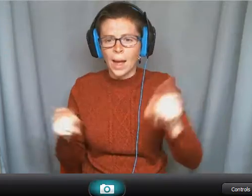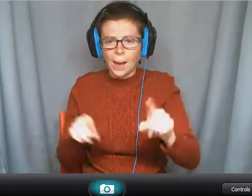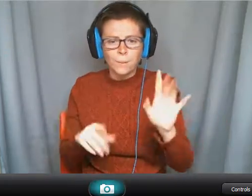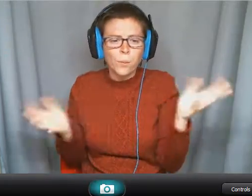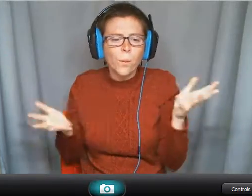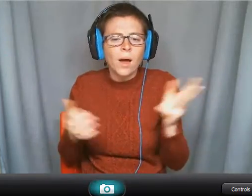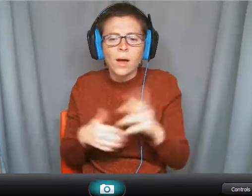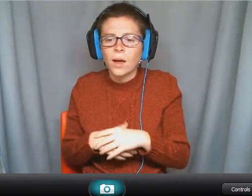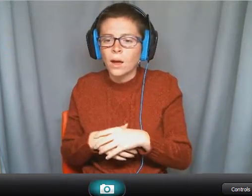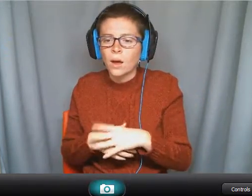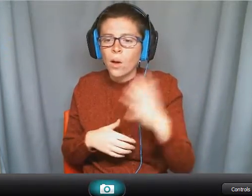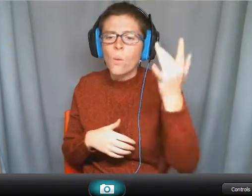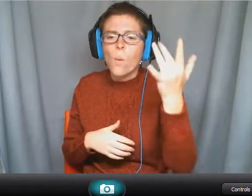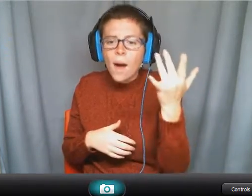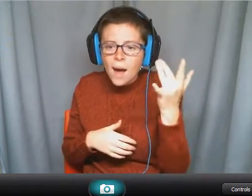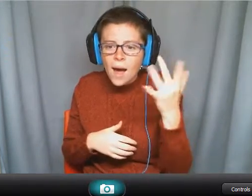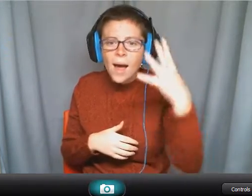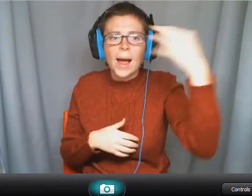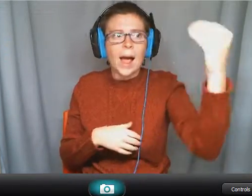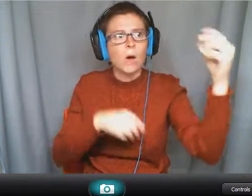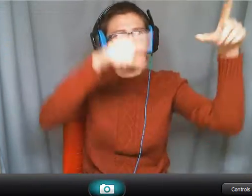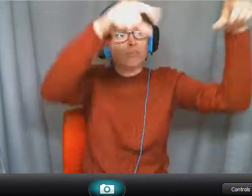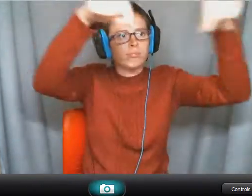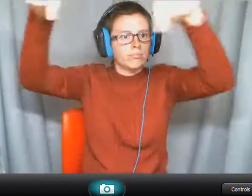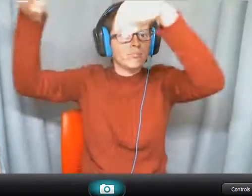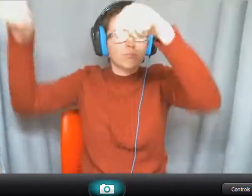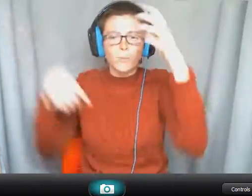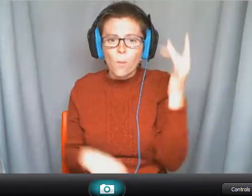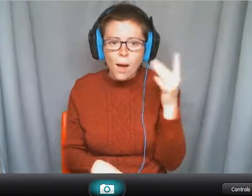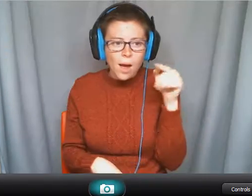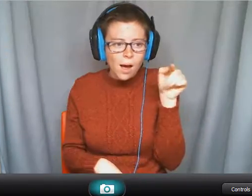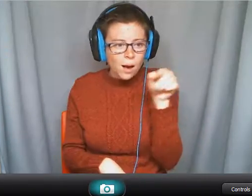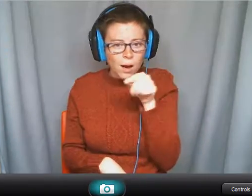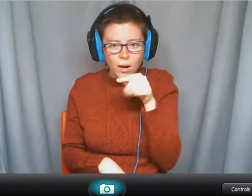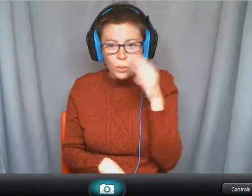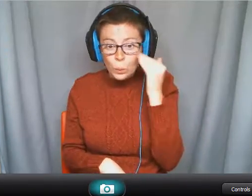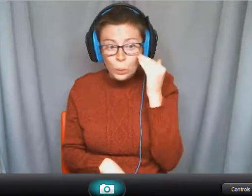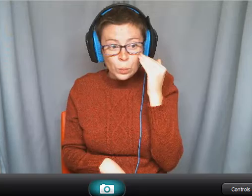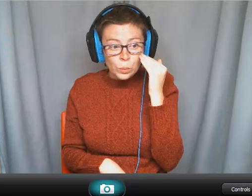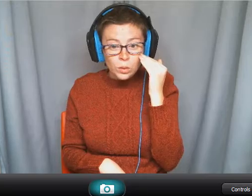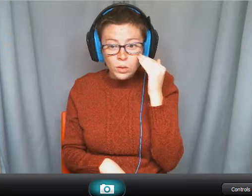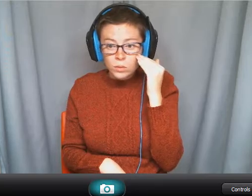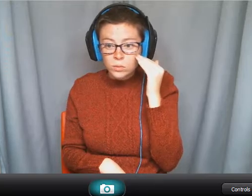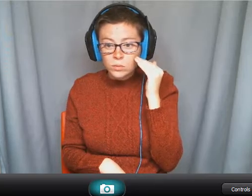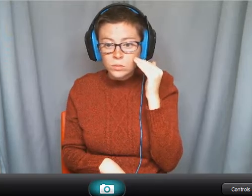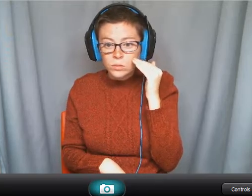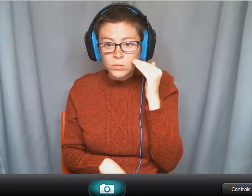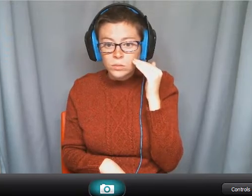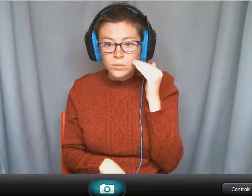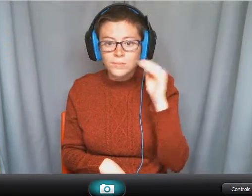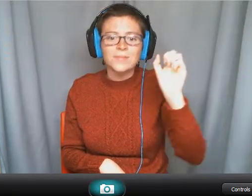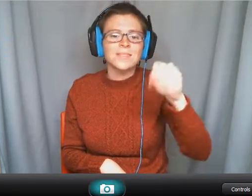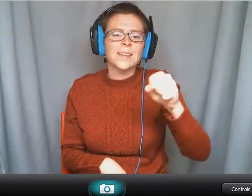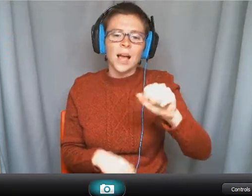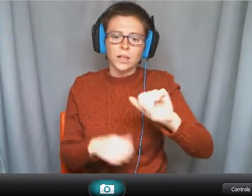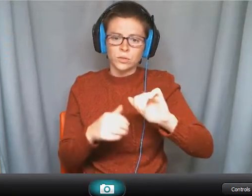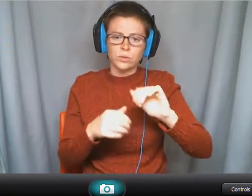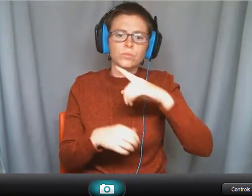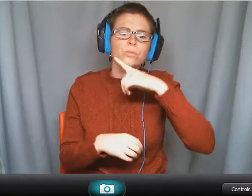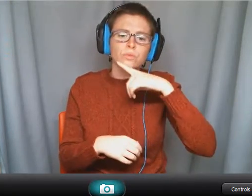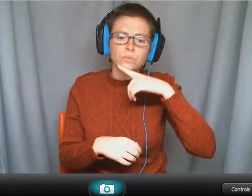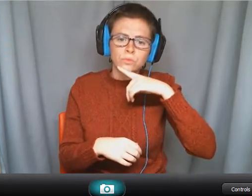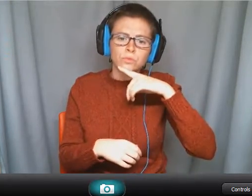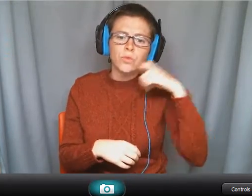happen? Why do we put them outside? The drops. How are they going to dry outside,